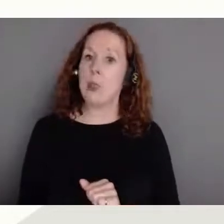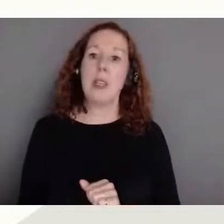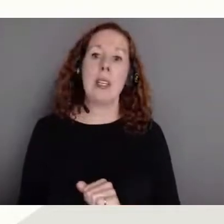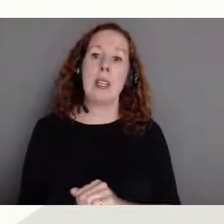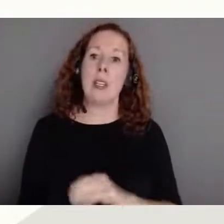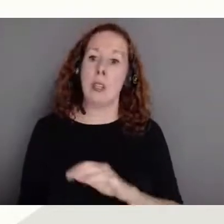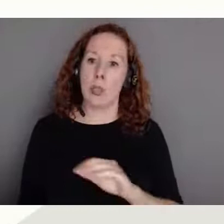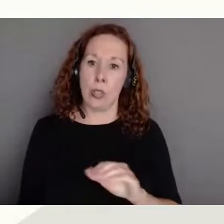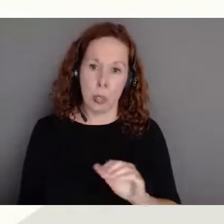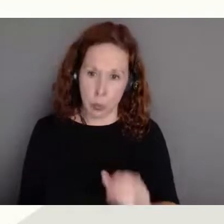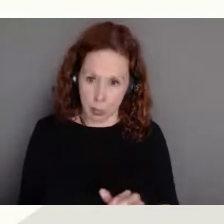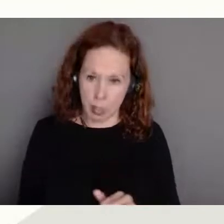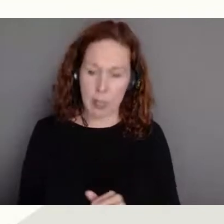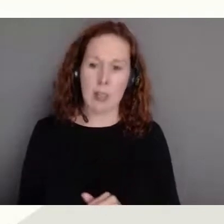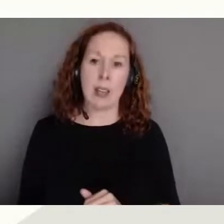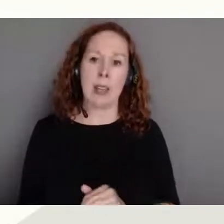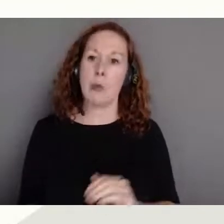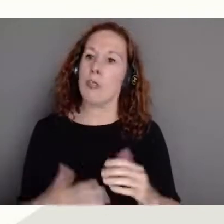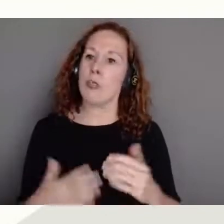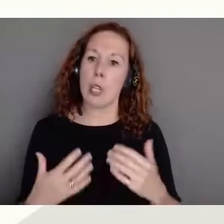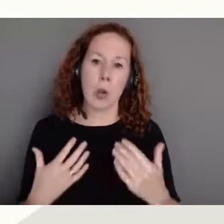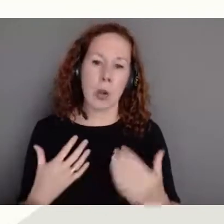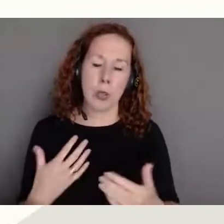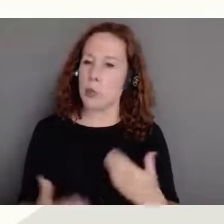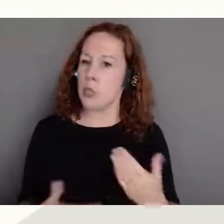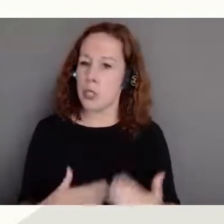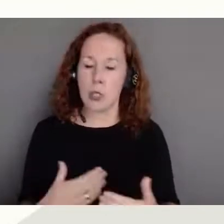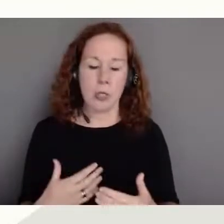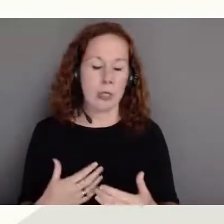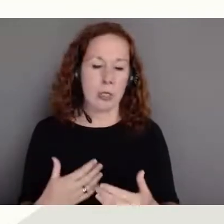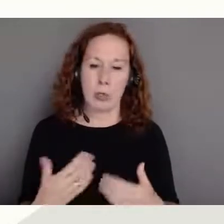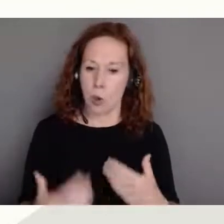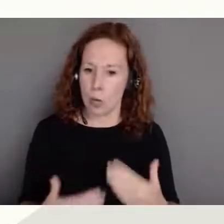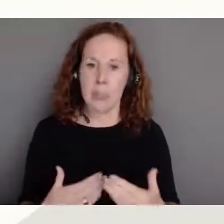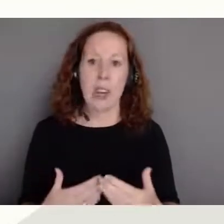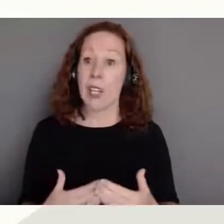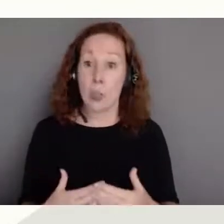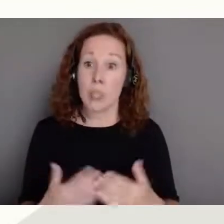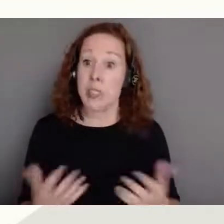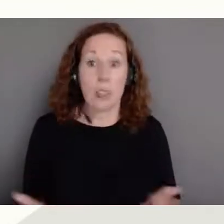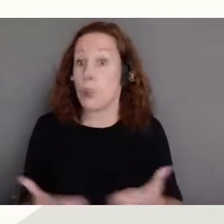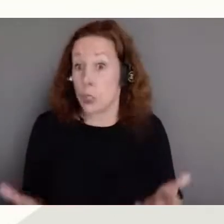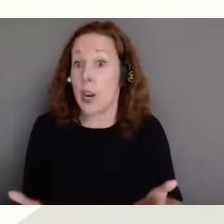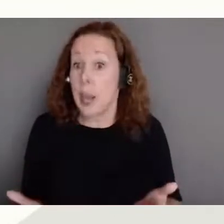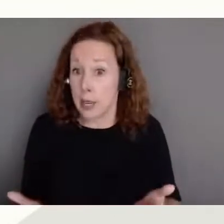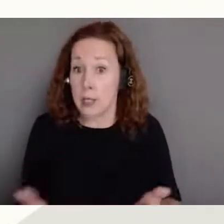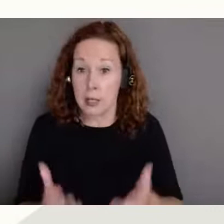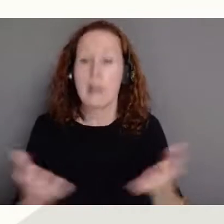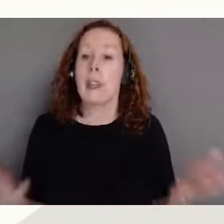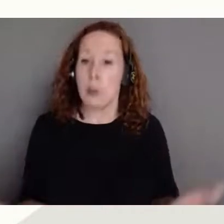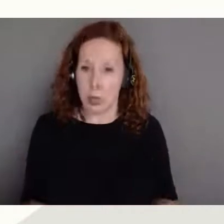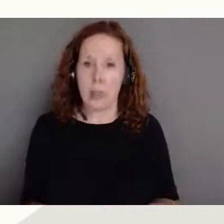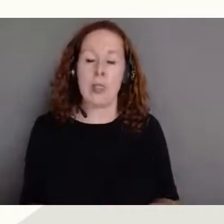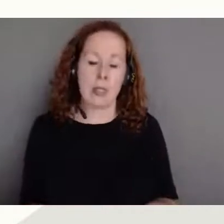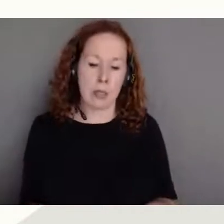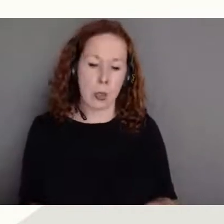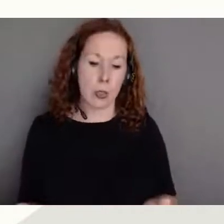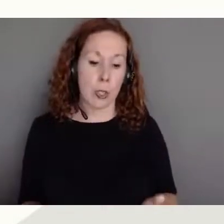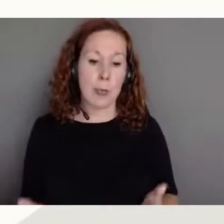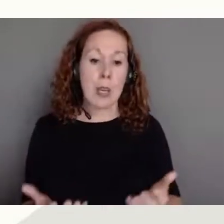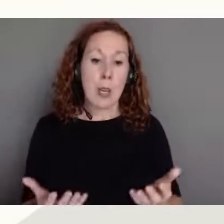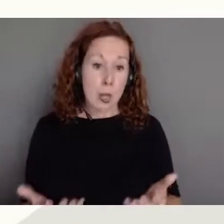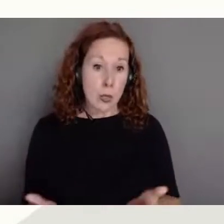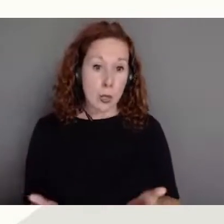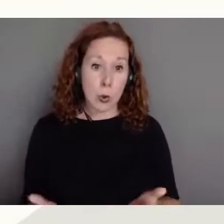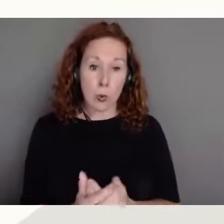deaf community, you use American Sign Language, you follow all the traditions, norms, values that a culture has Mhm. within this deaf